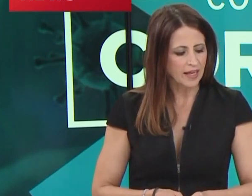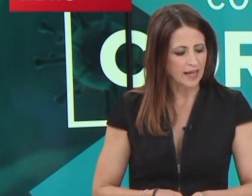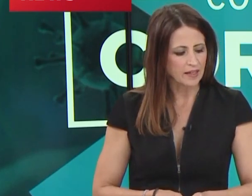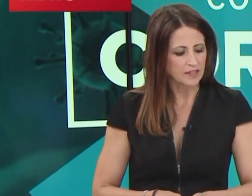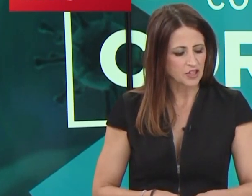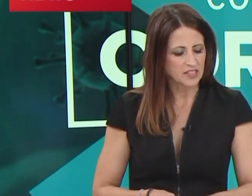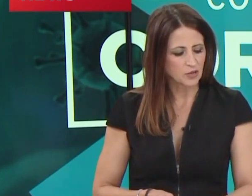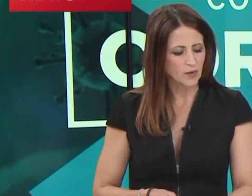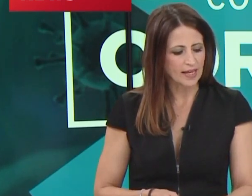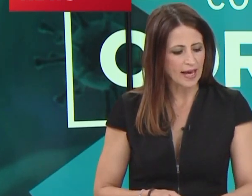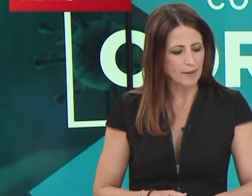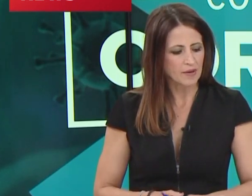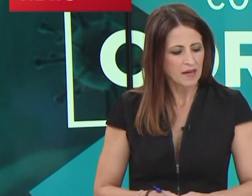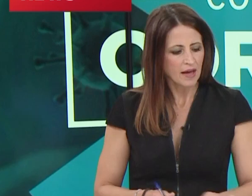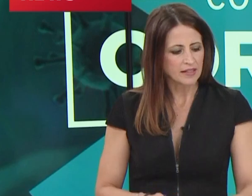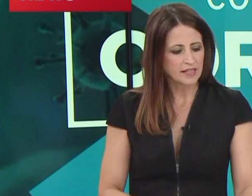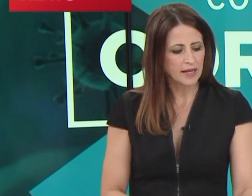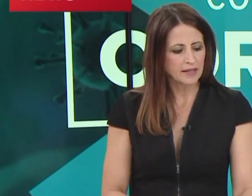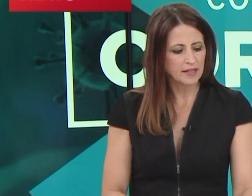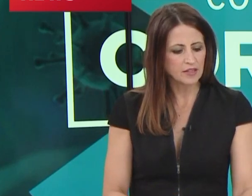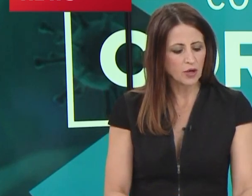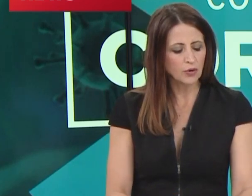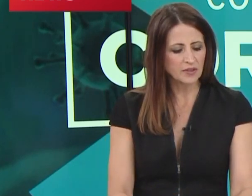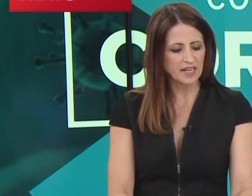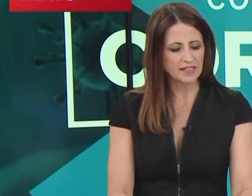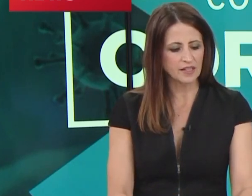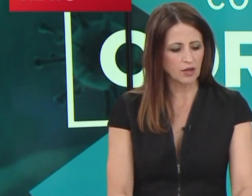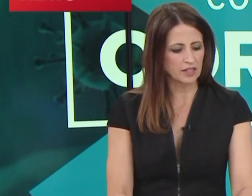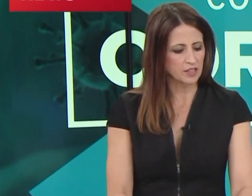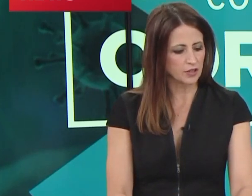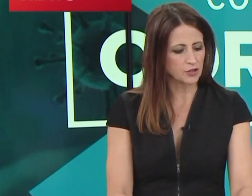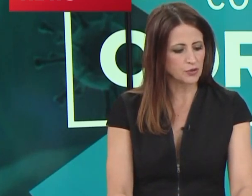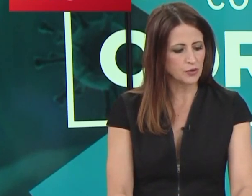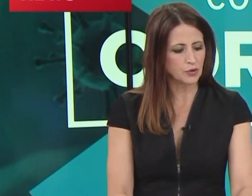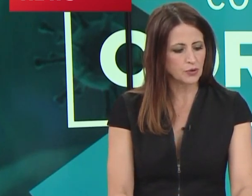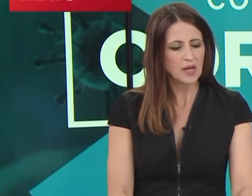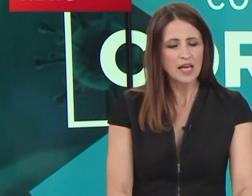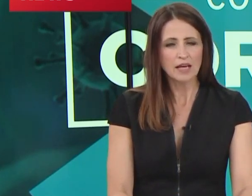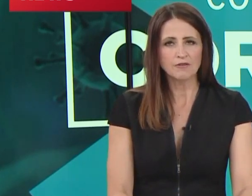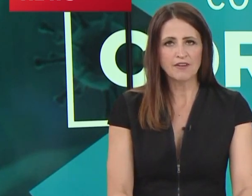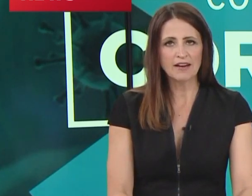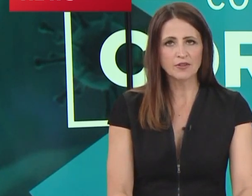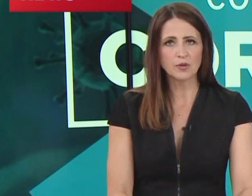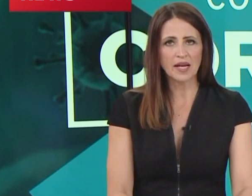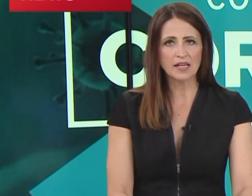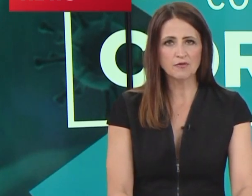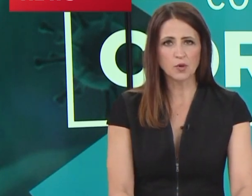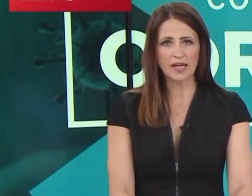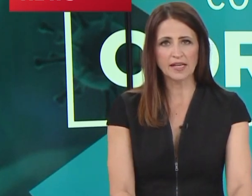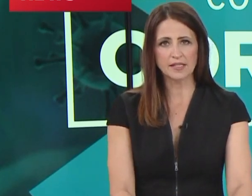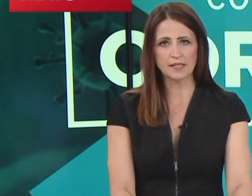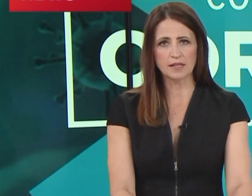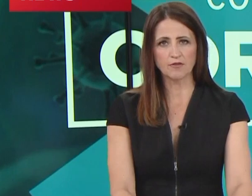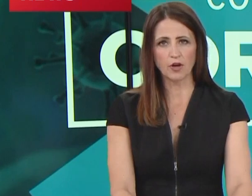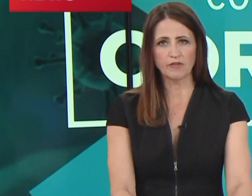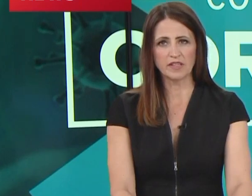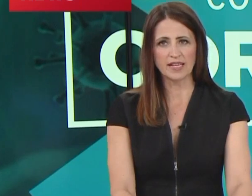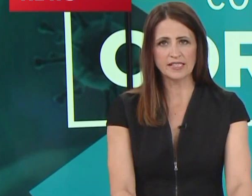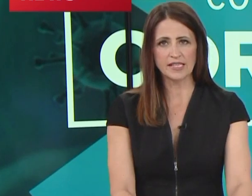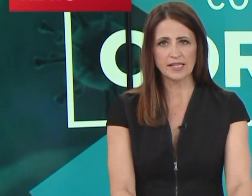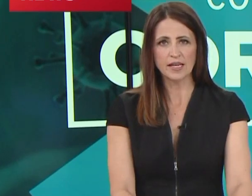And again, just to recap, 10 total deaths in Arkansas, 2 new and 584 cases